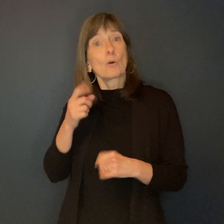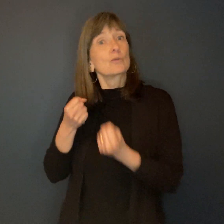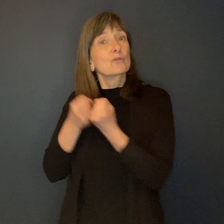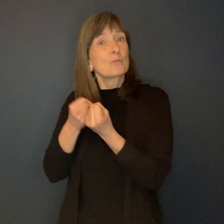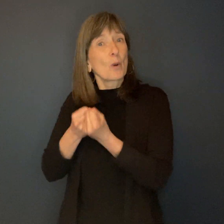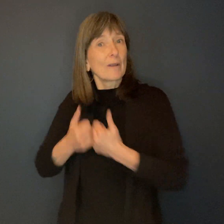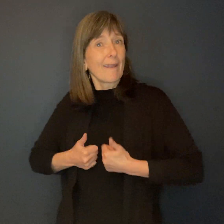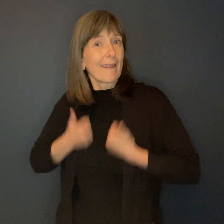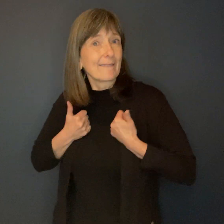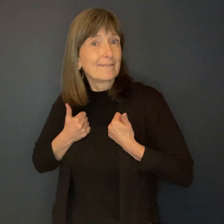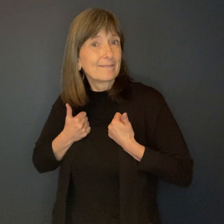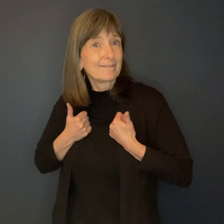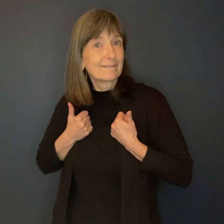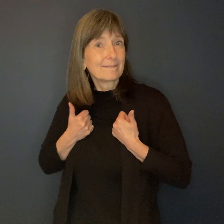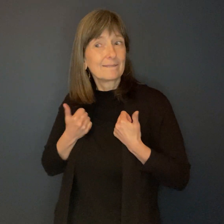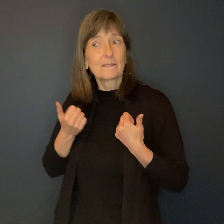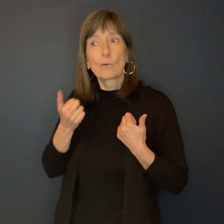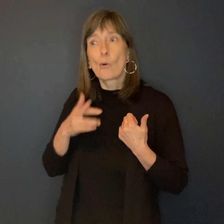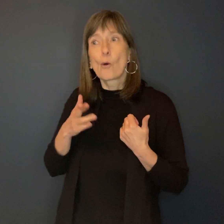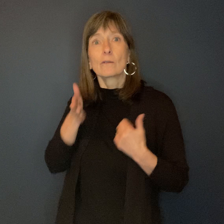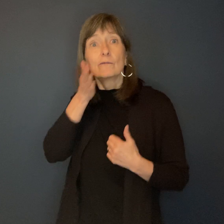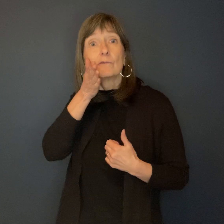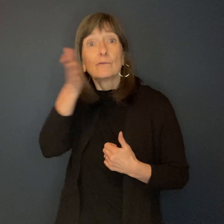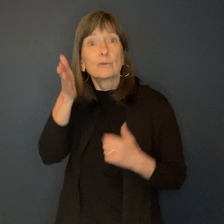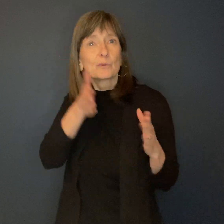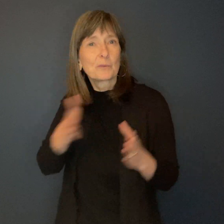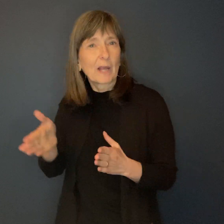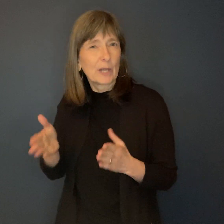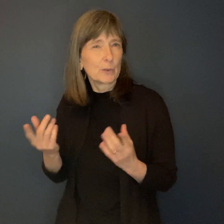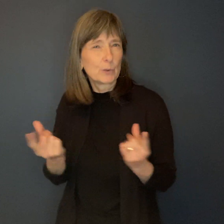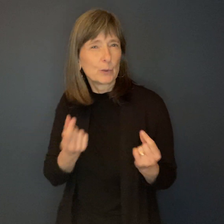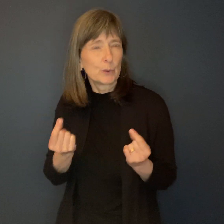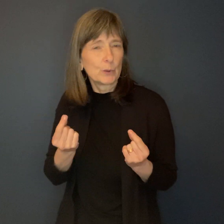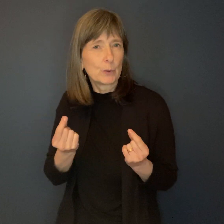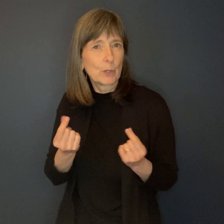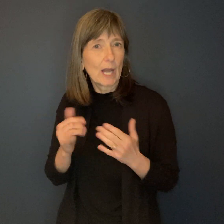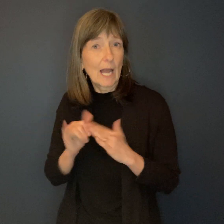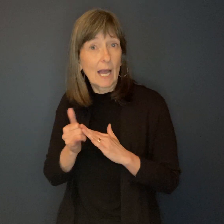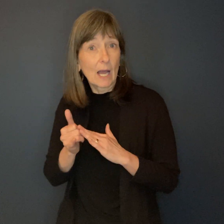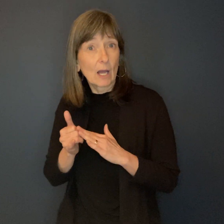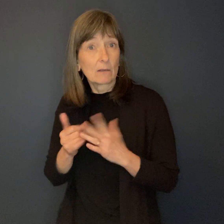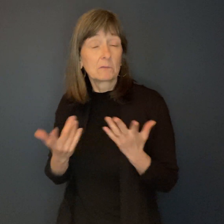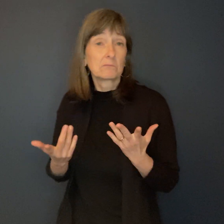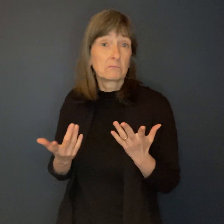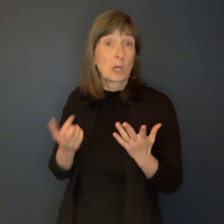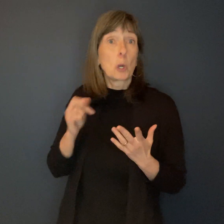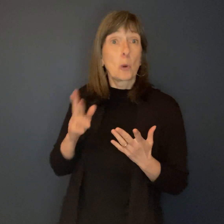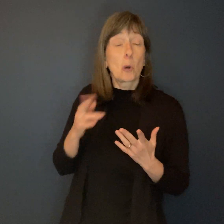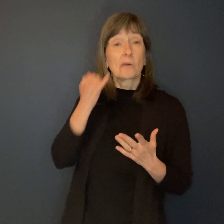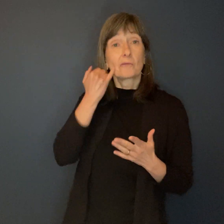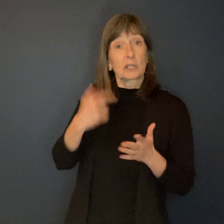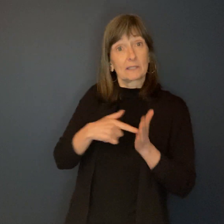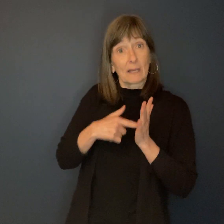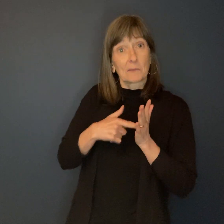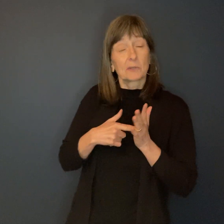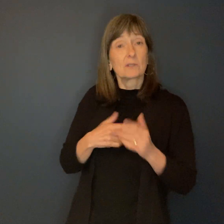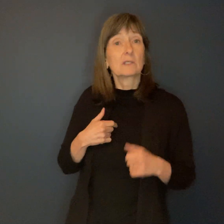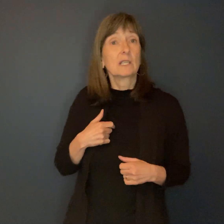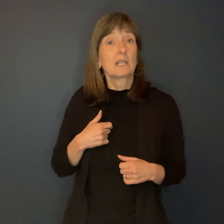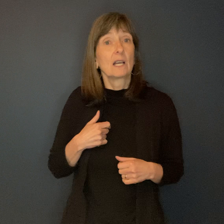do advanced planning, like taking advantage of programs like the Registered Disability Savings Program,